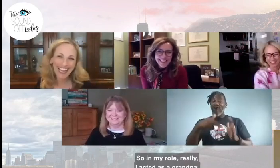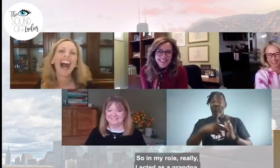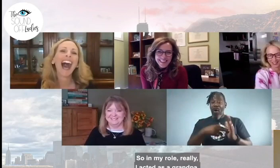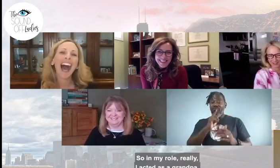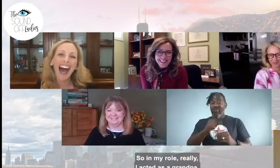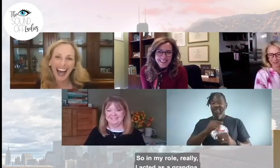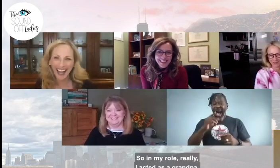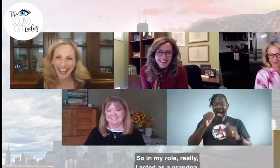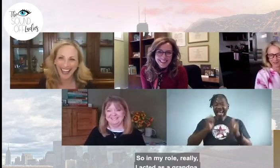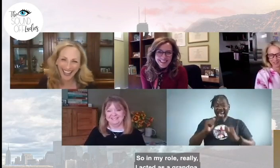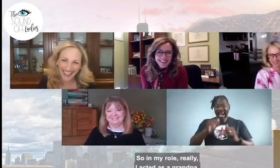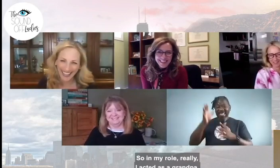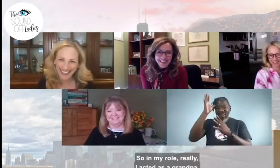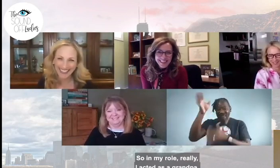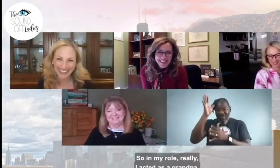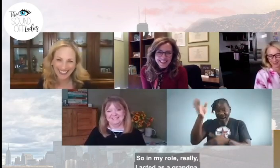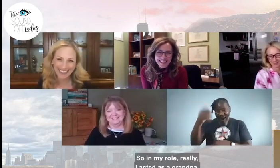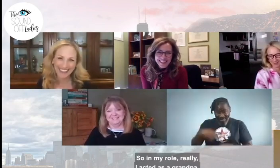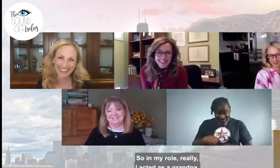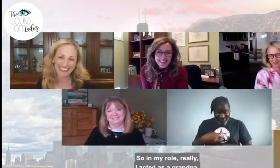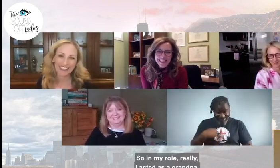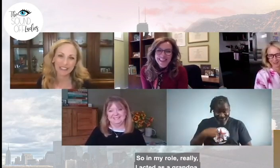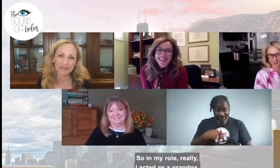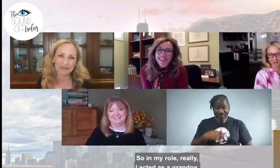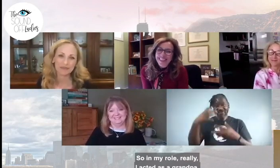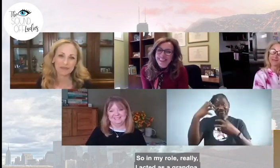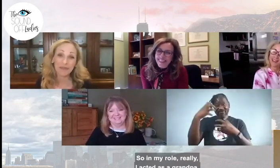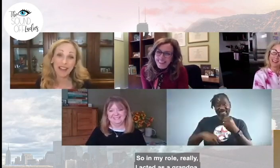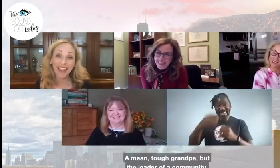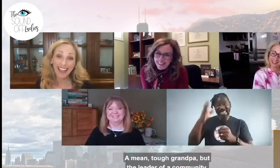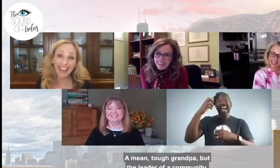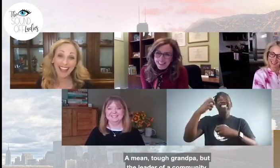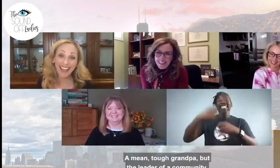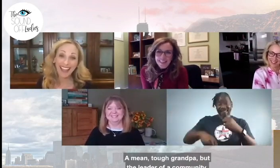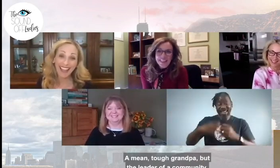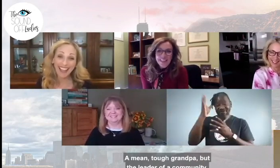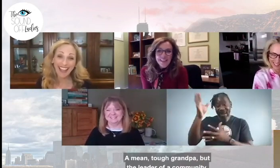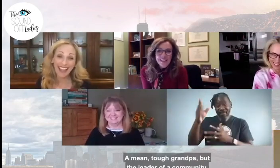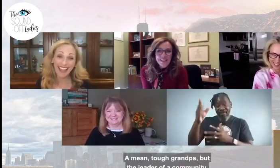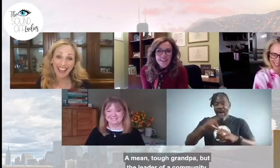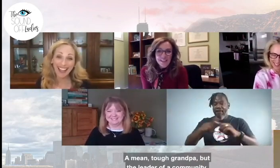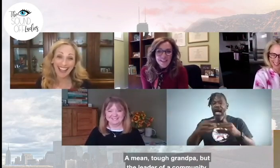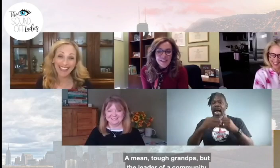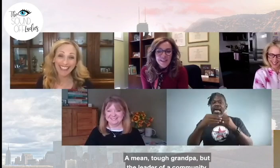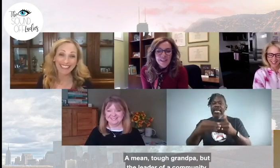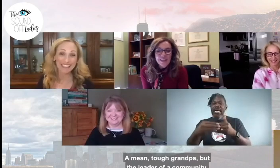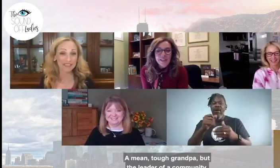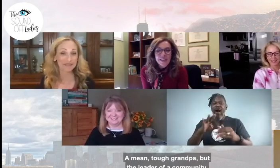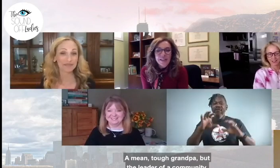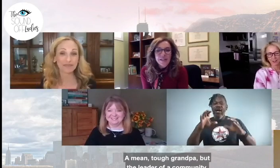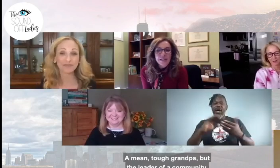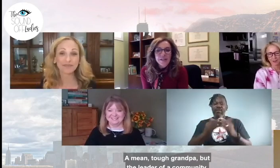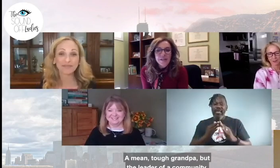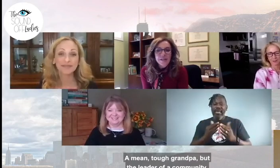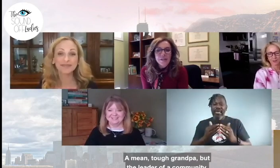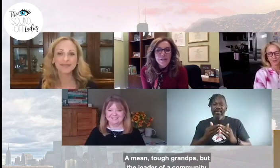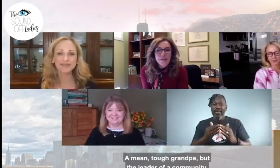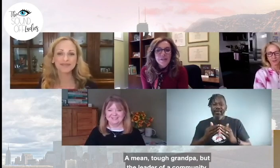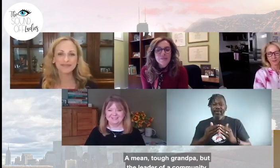it. So my role in that I acted as a grandpa who was a tough and